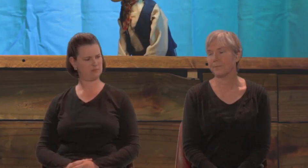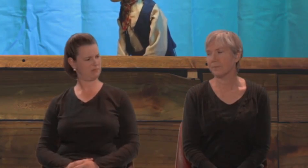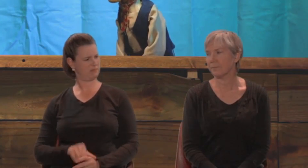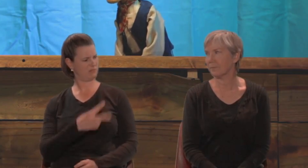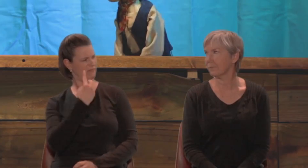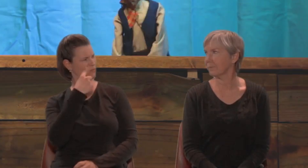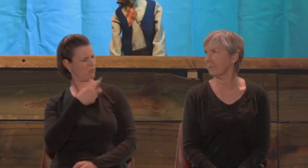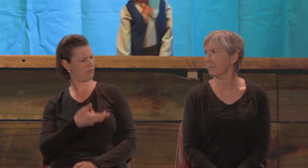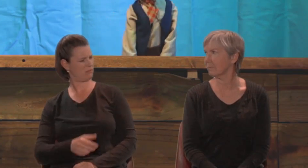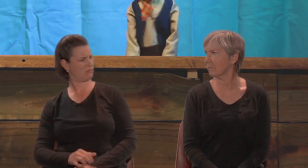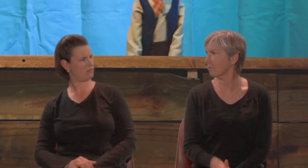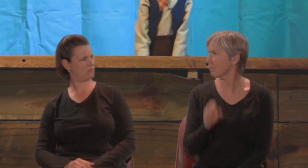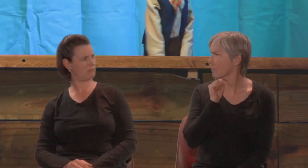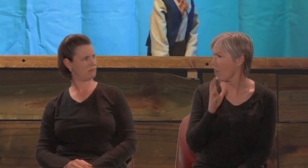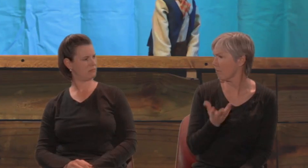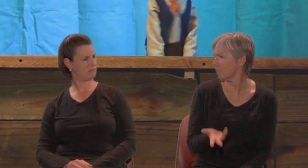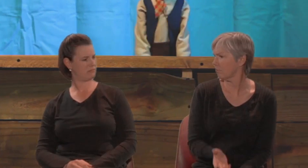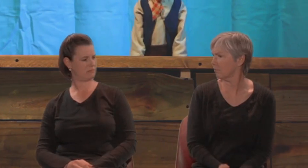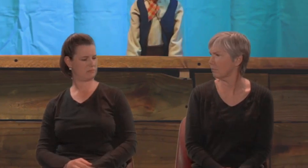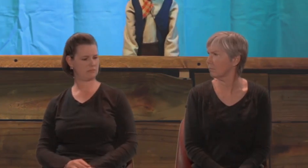What you looking at? Oh, nothing.